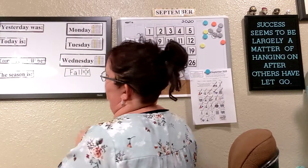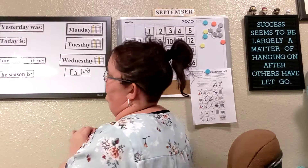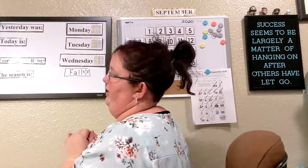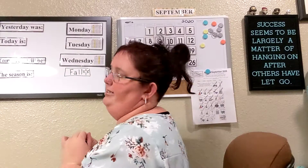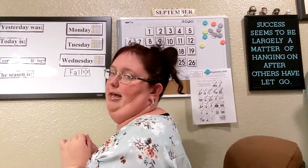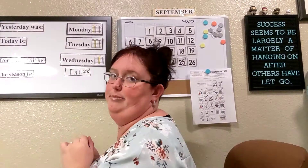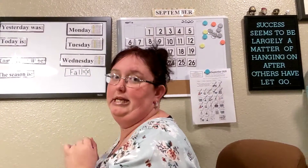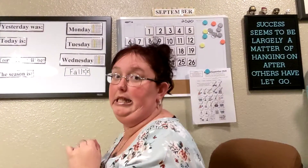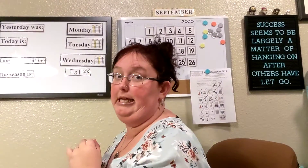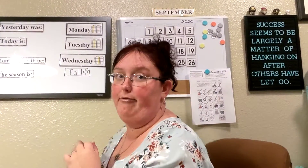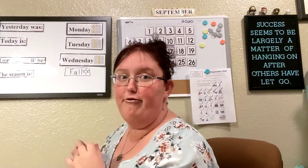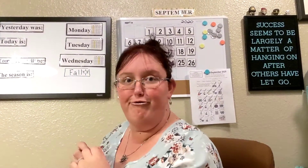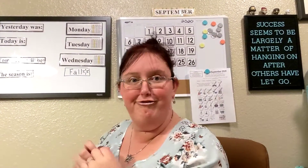my attempt at a leaf.